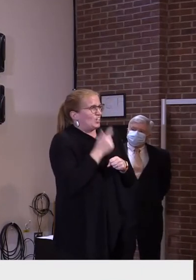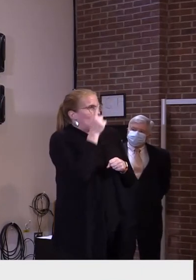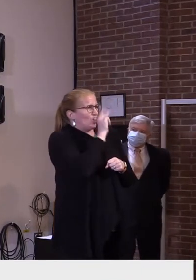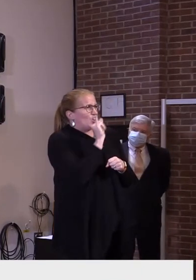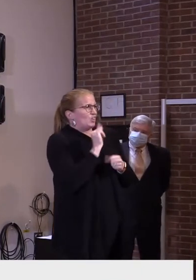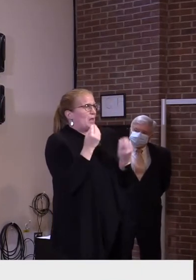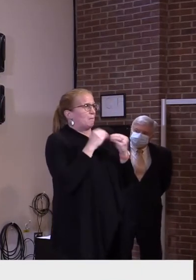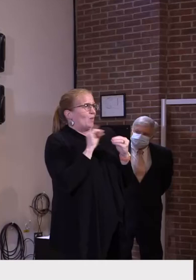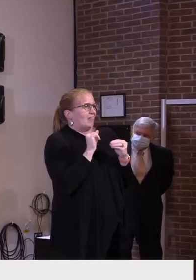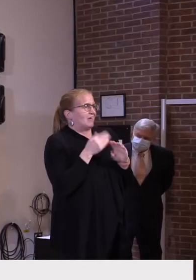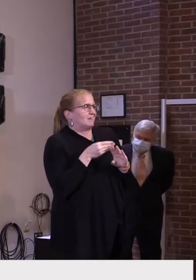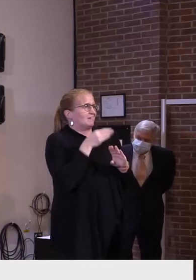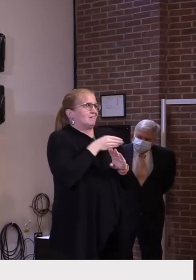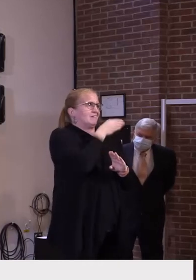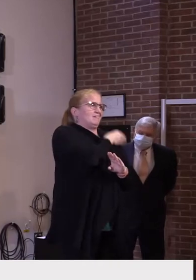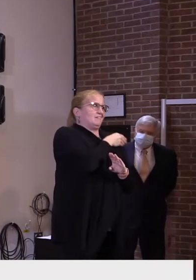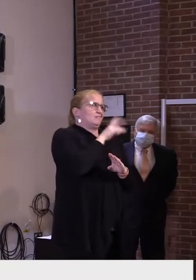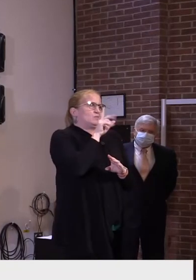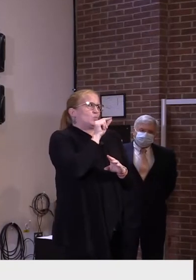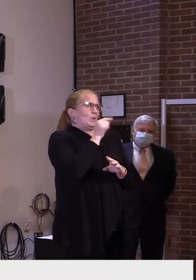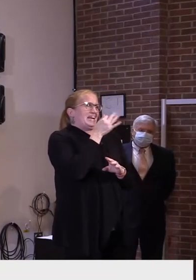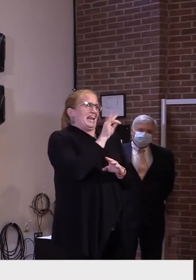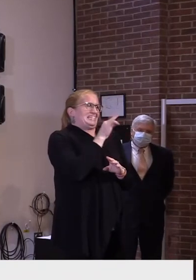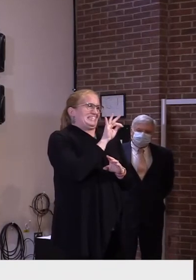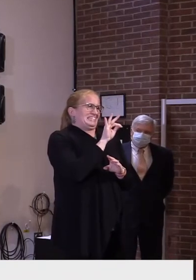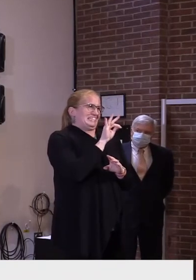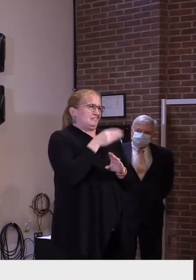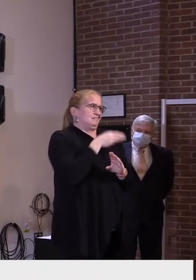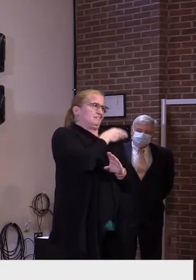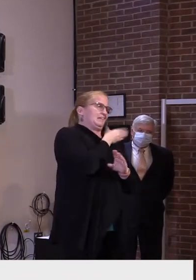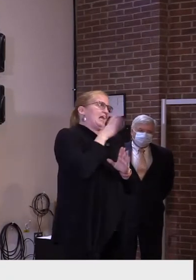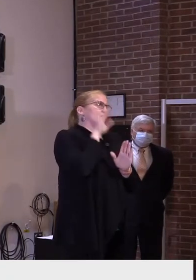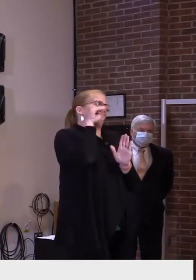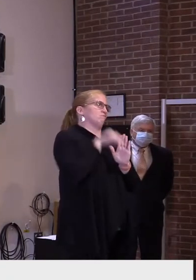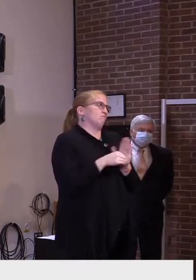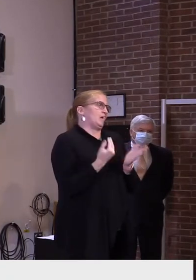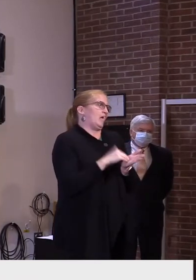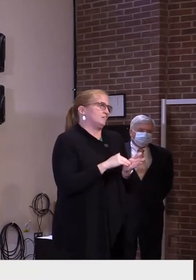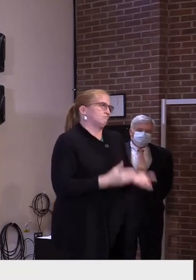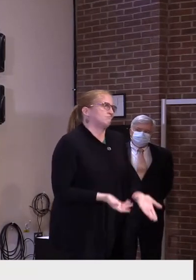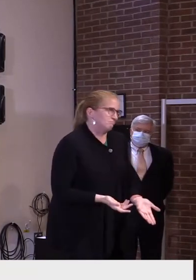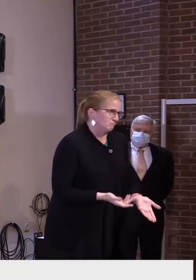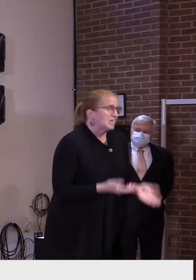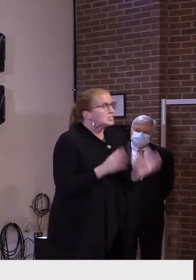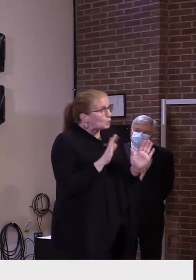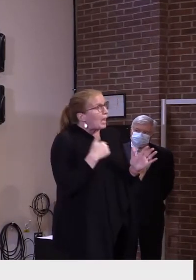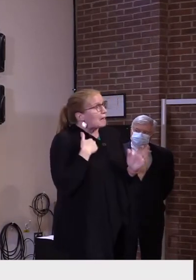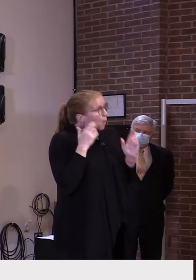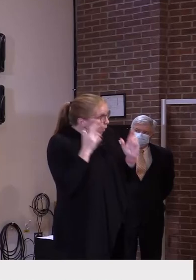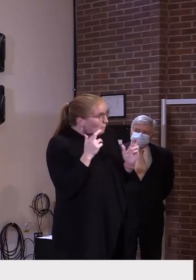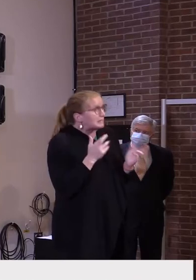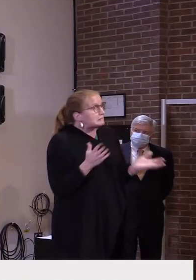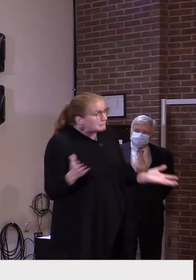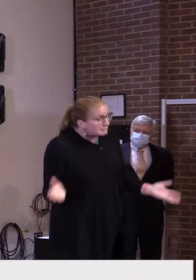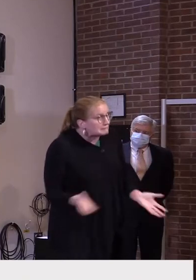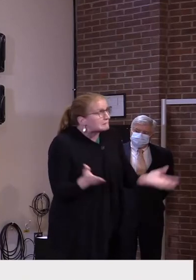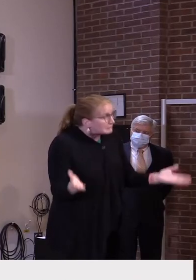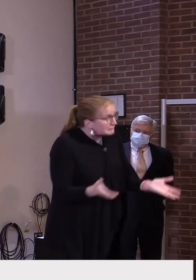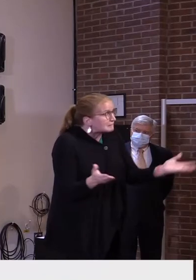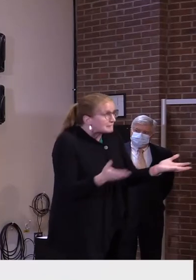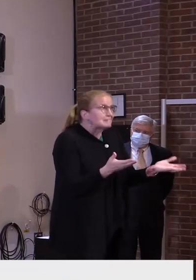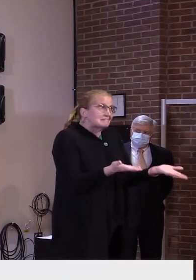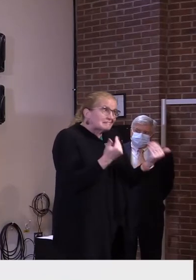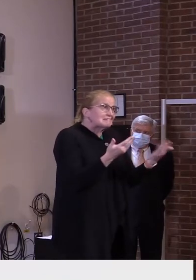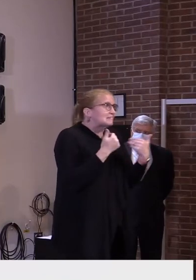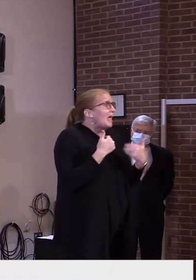least emulate last year's and not just go back to the pre-pandemic. So I would like to let people know that there's